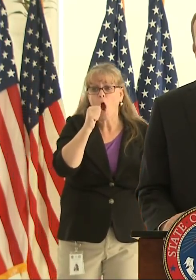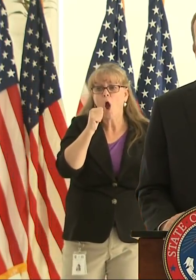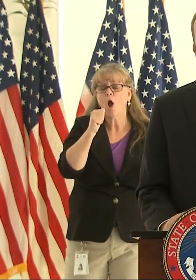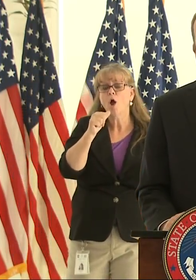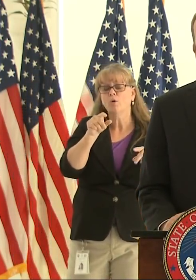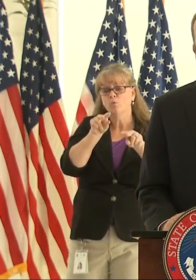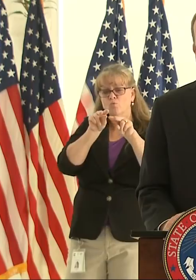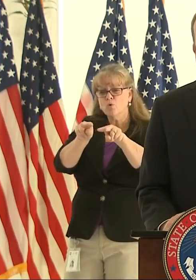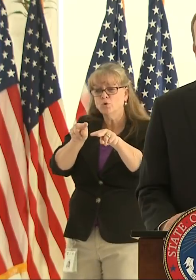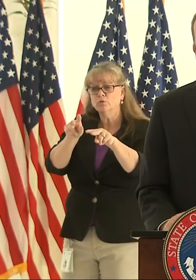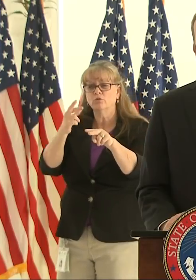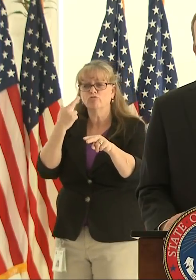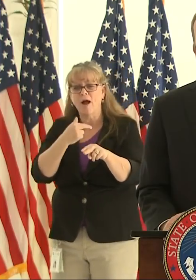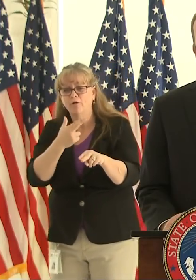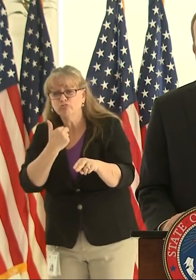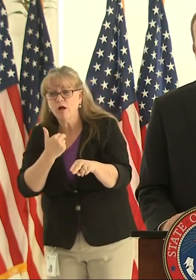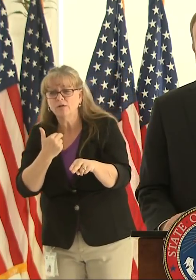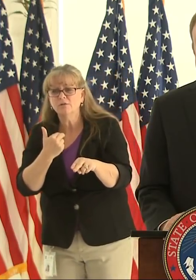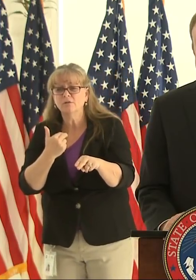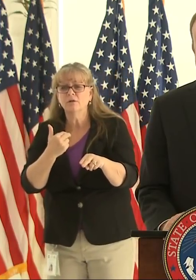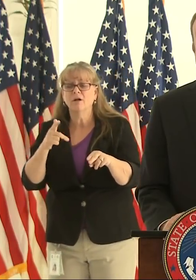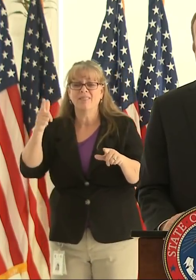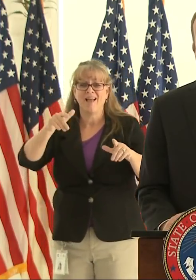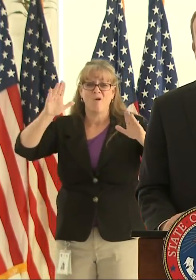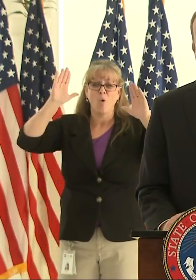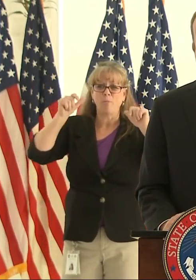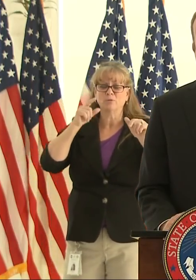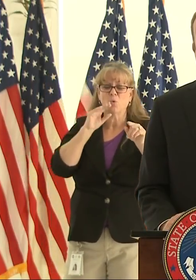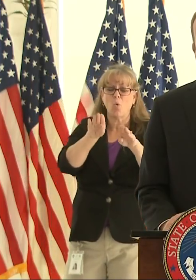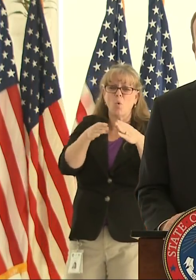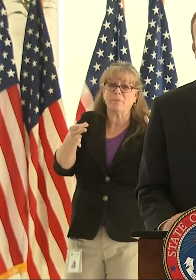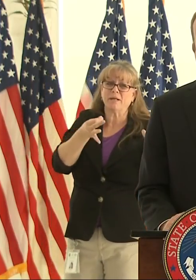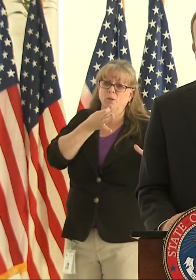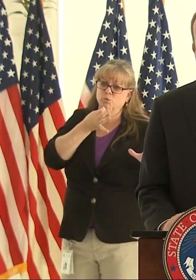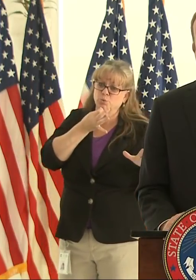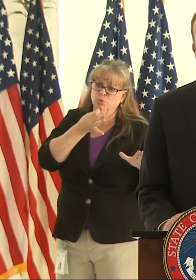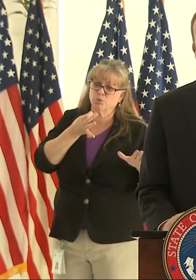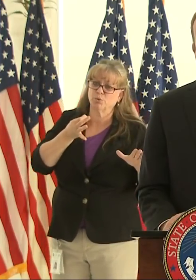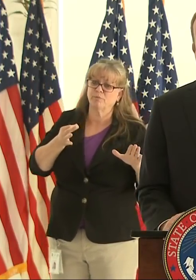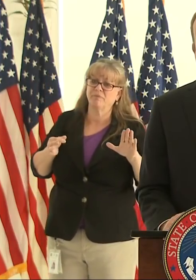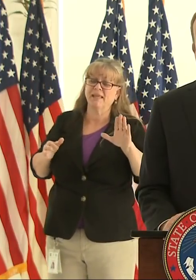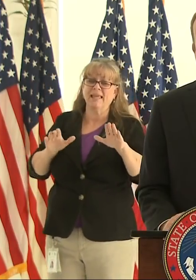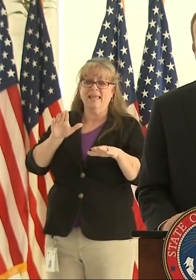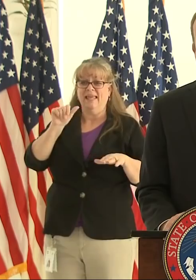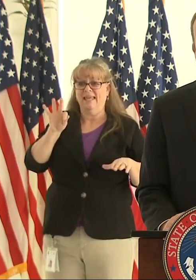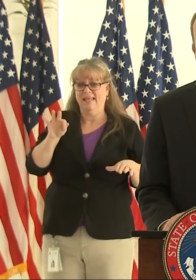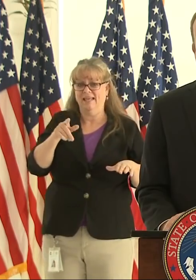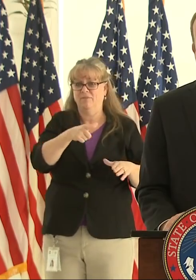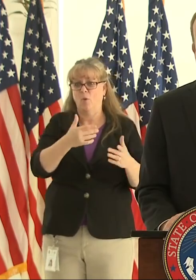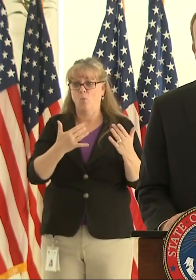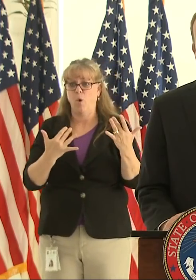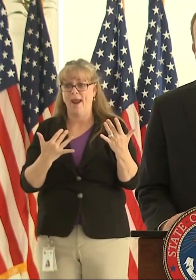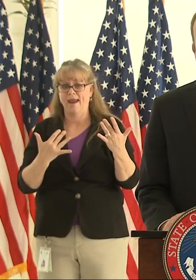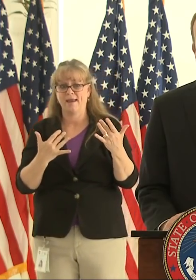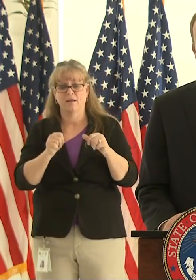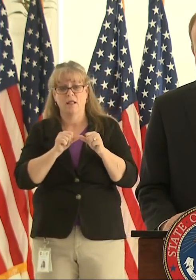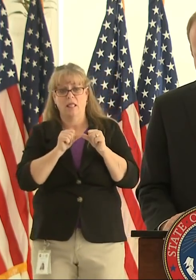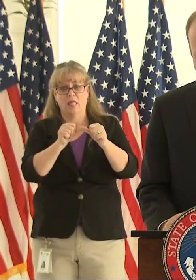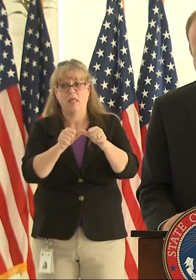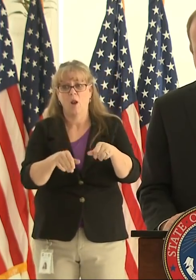you say to those owners who still have to wait as other businesses open up around them before they can stop the bleeding of